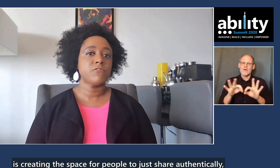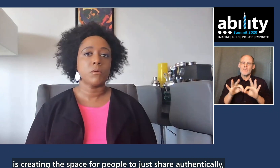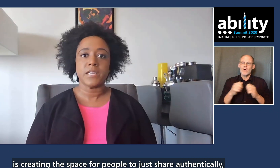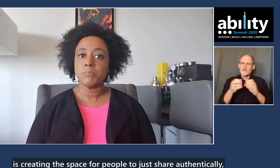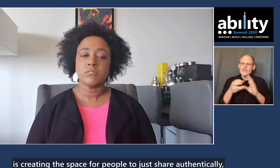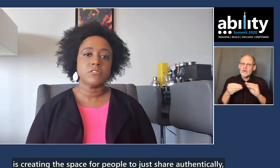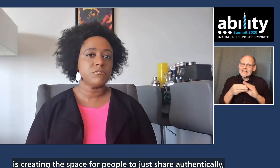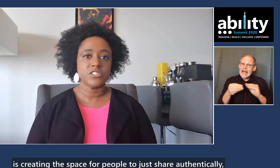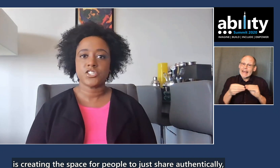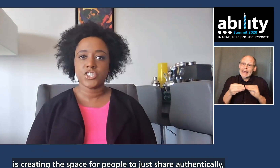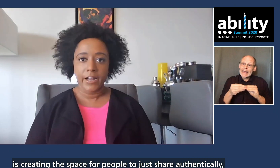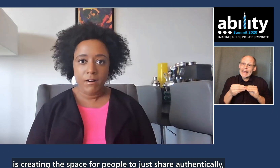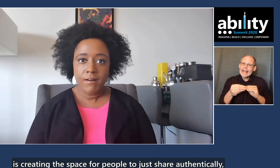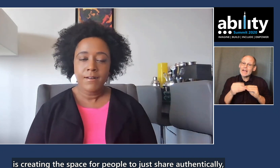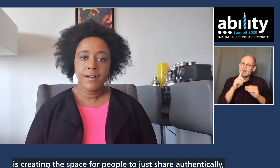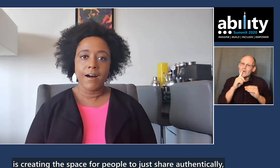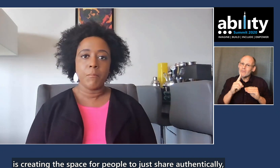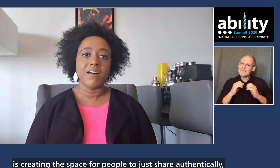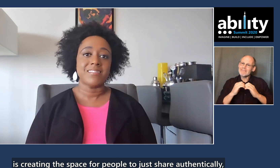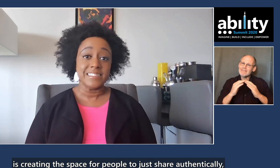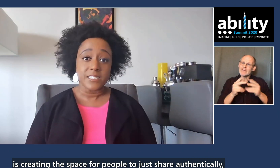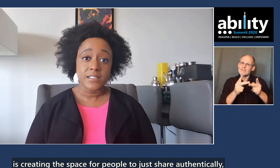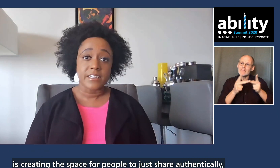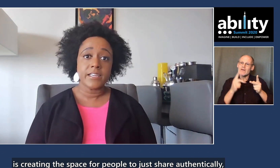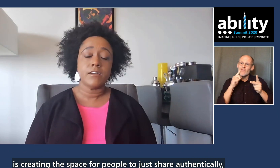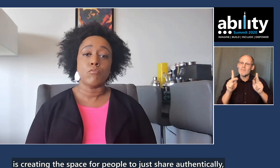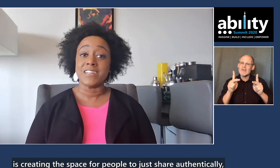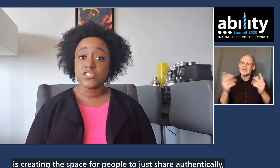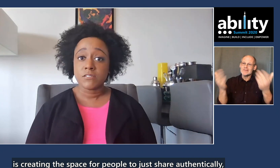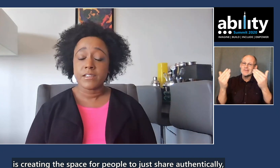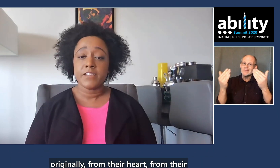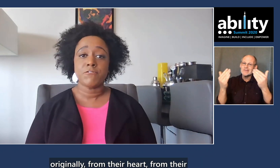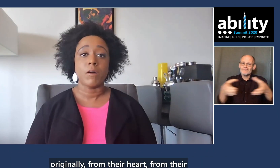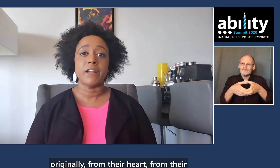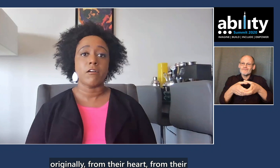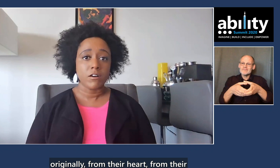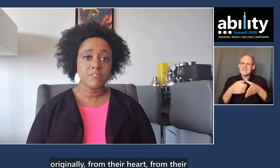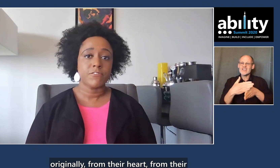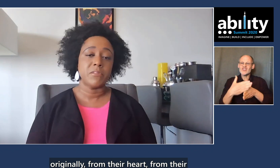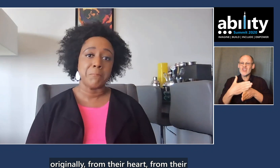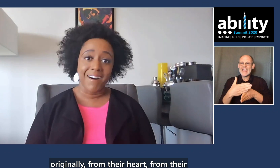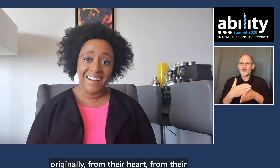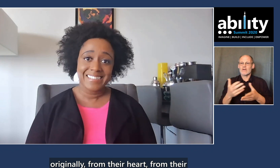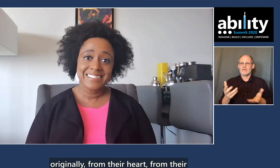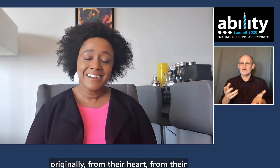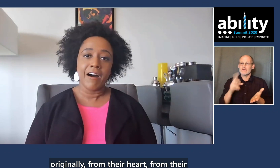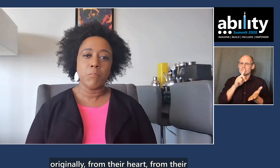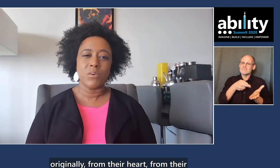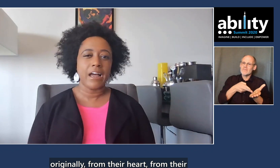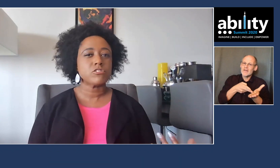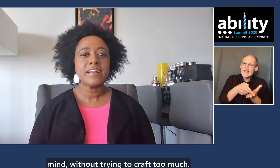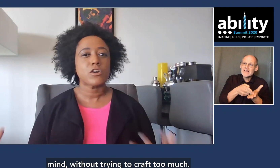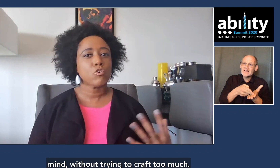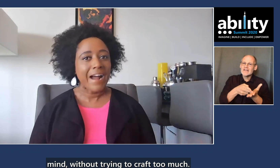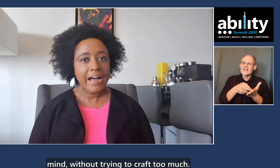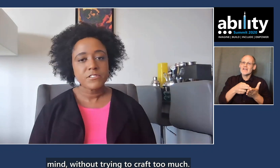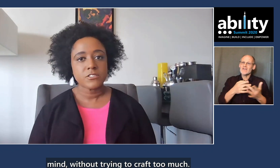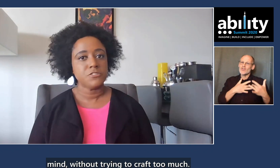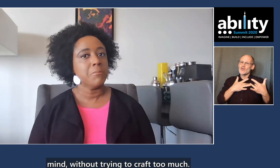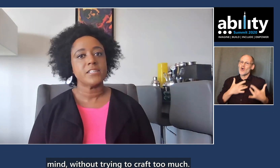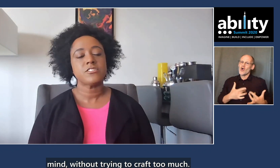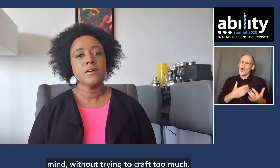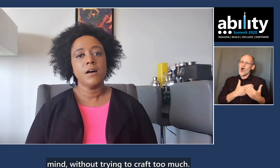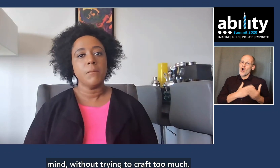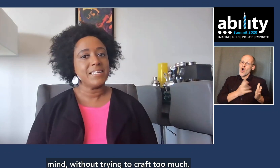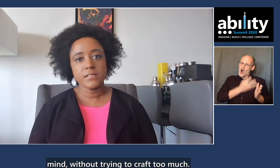the space for people to just share authentically, originally, from their heart, from their mind, without trying to